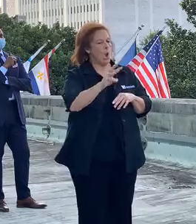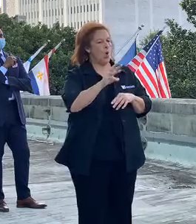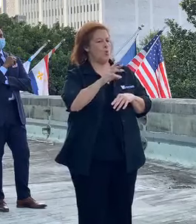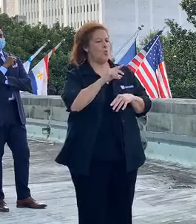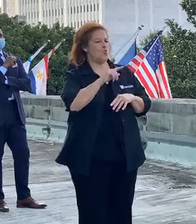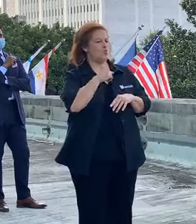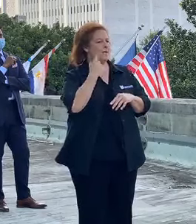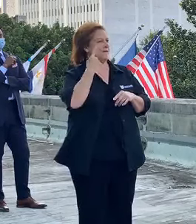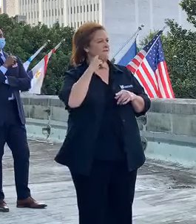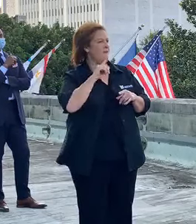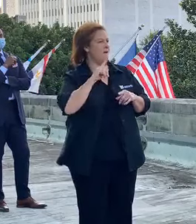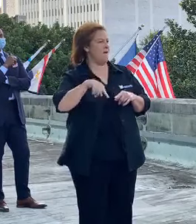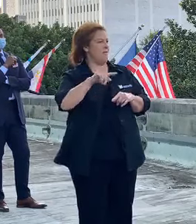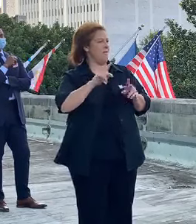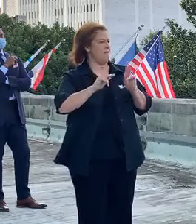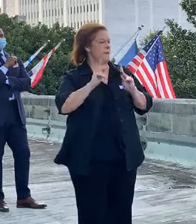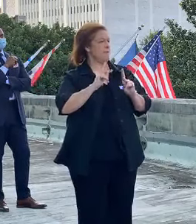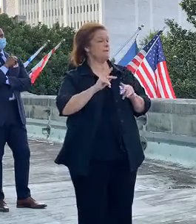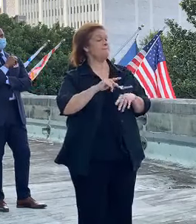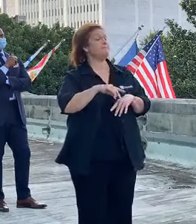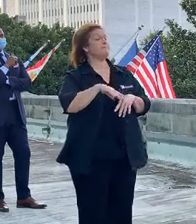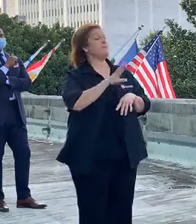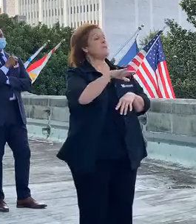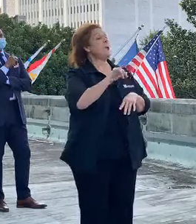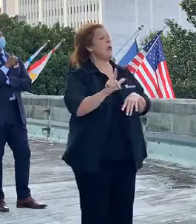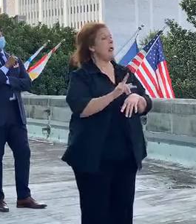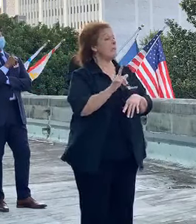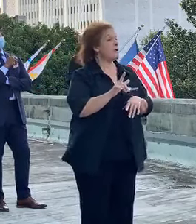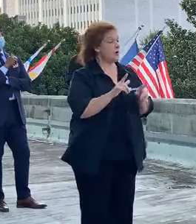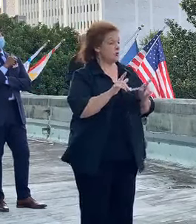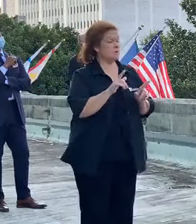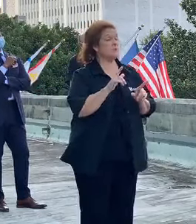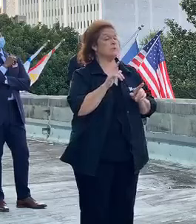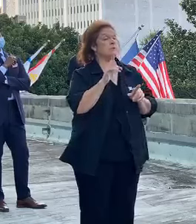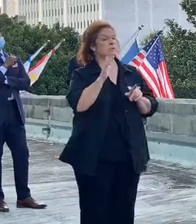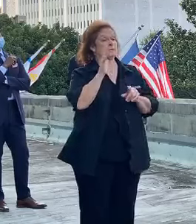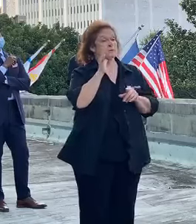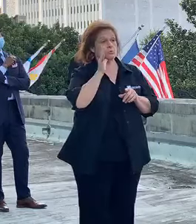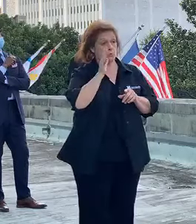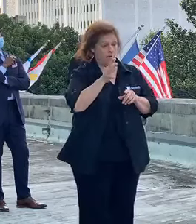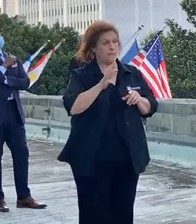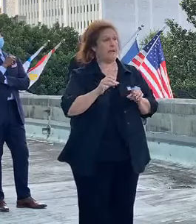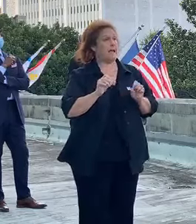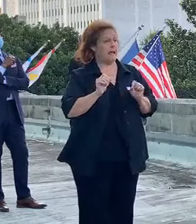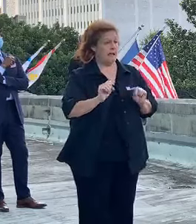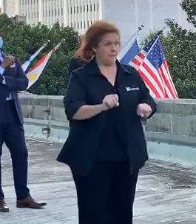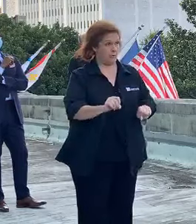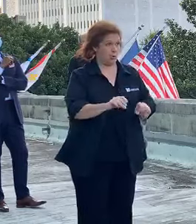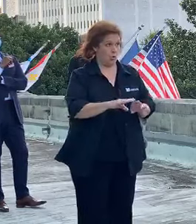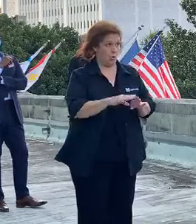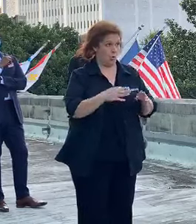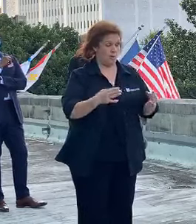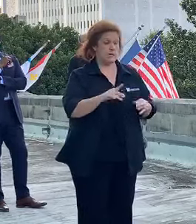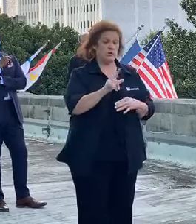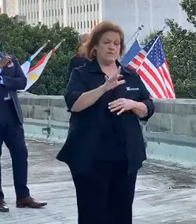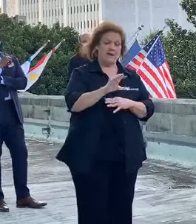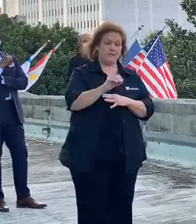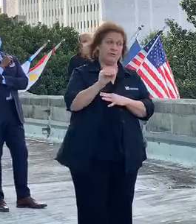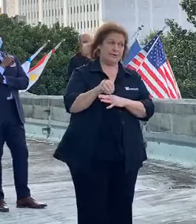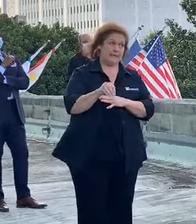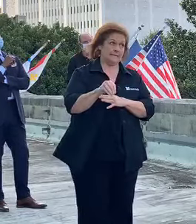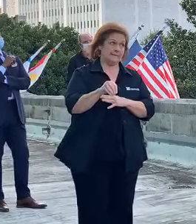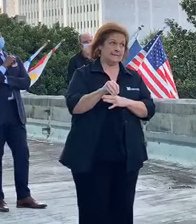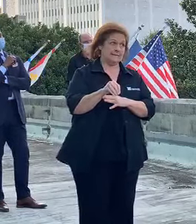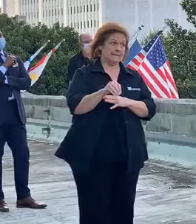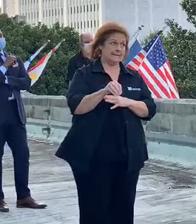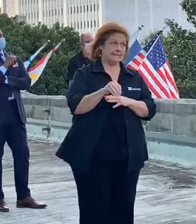customers. As it relates though to libraries will be able to open at 25%